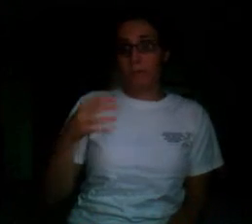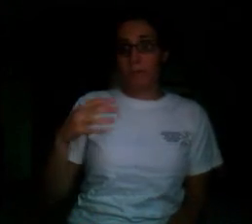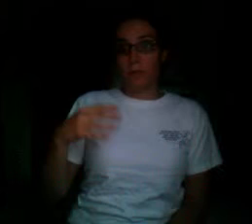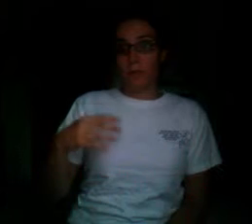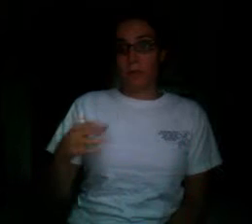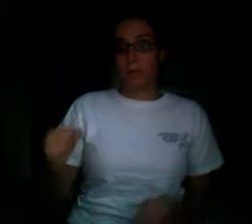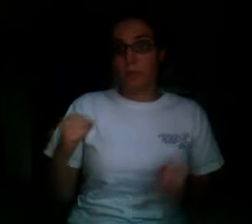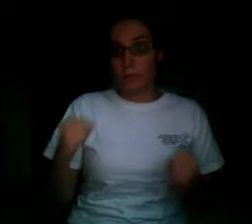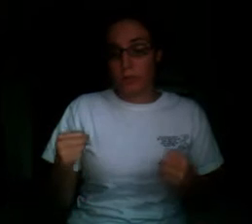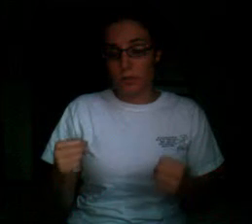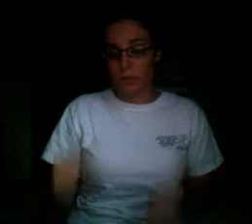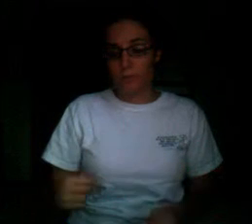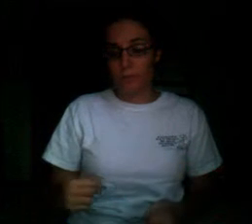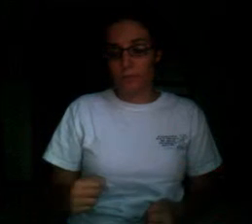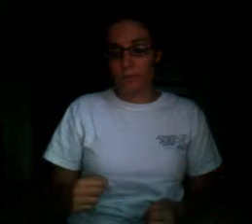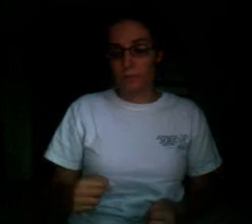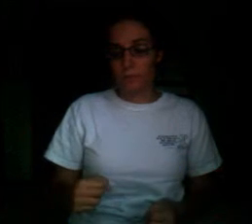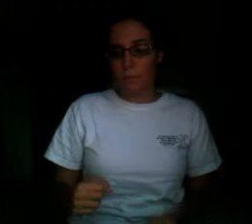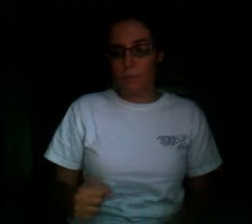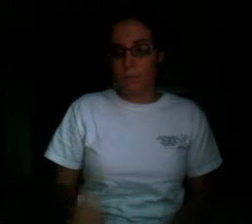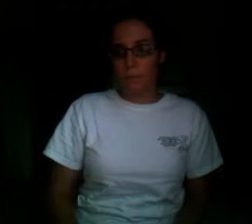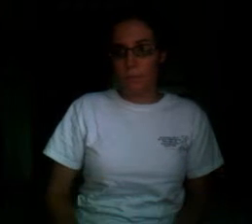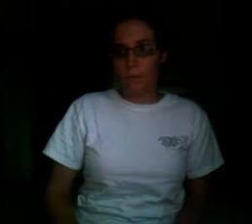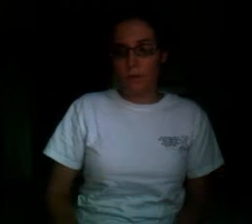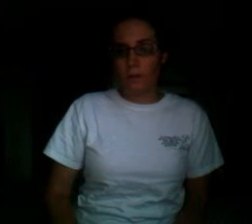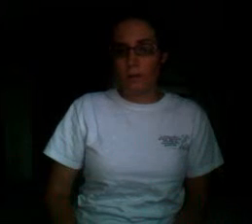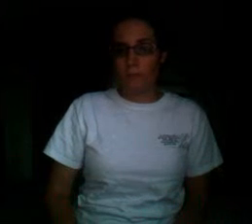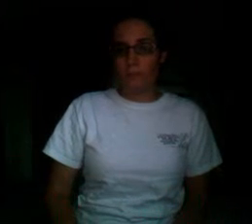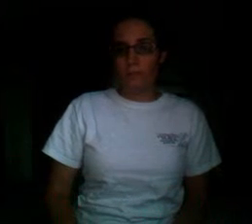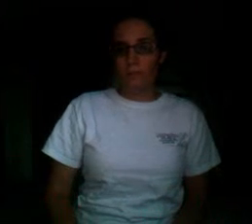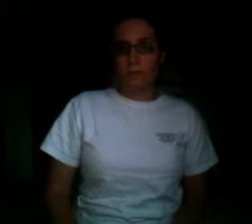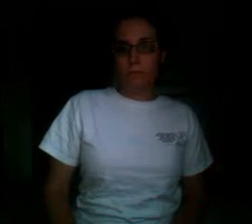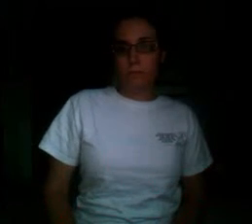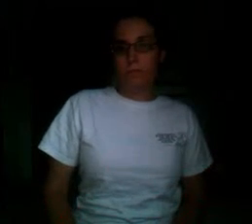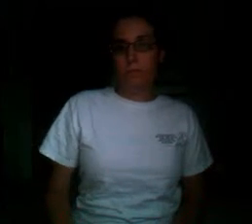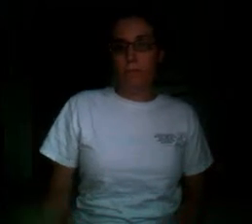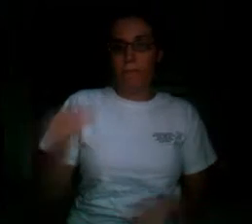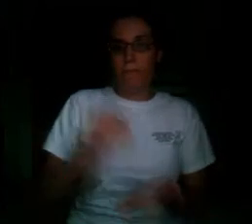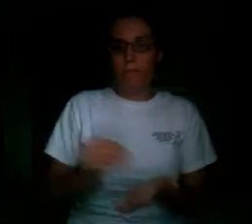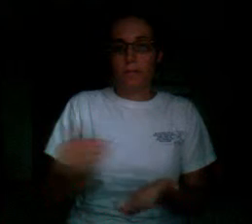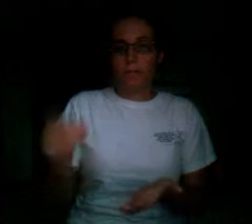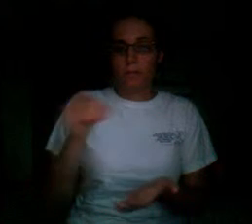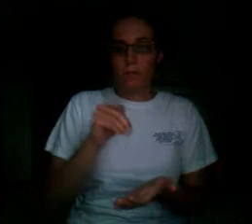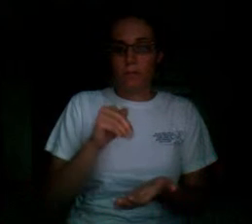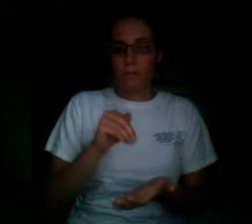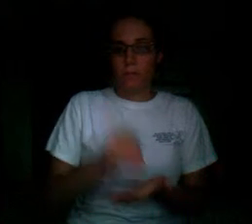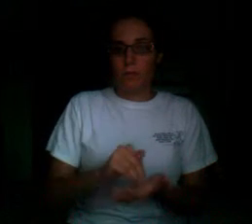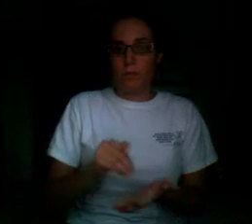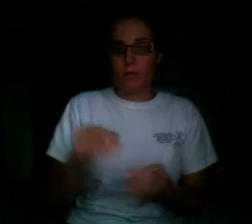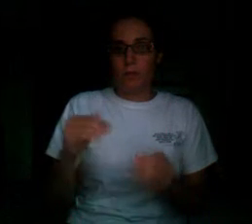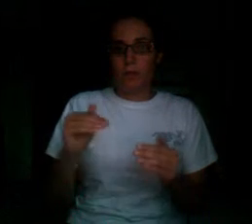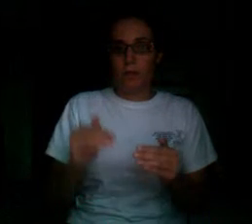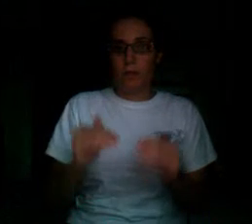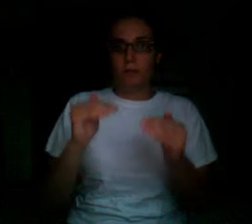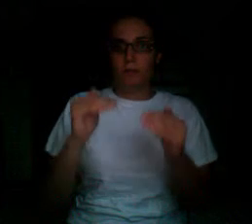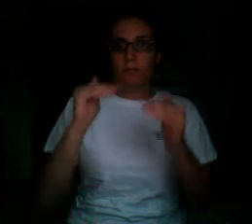Under her feet it bounced, and over the edges of the hayrack it kept coming. All the time she was rising higher on the trampled-down